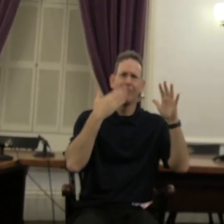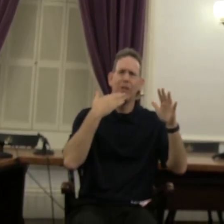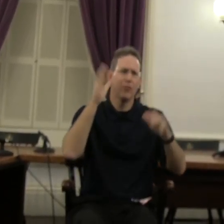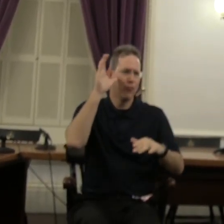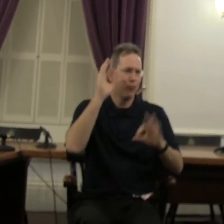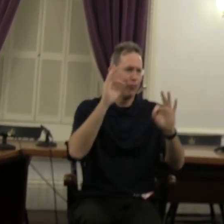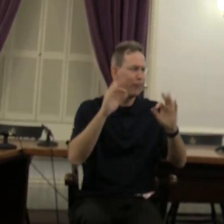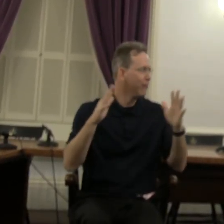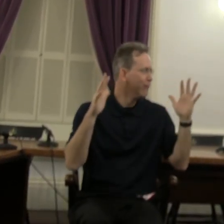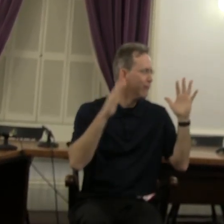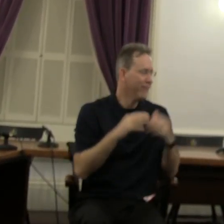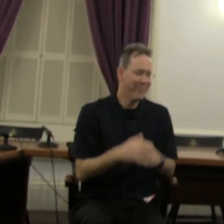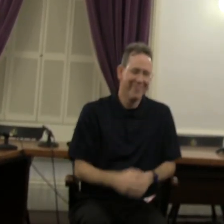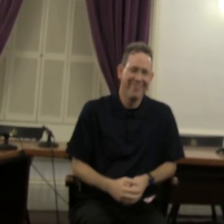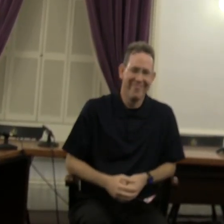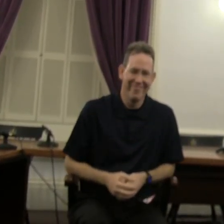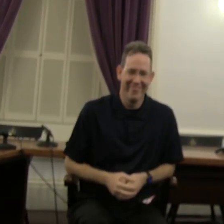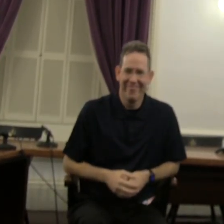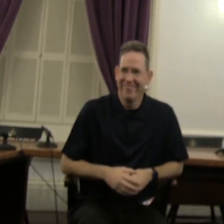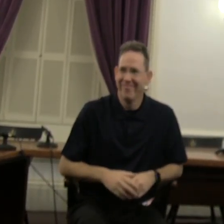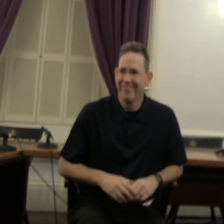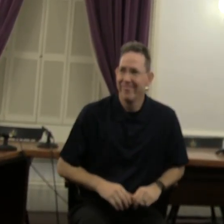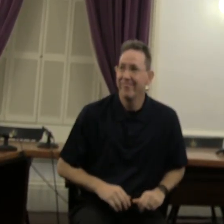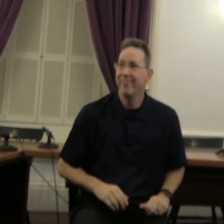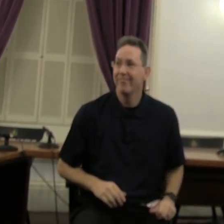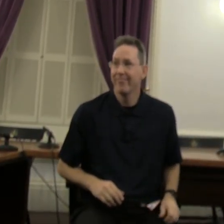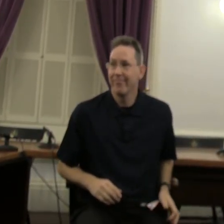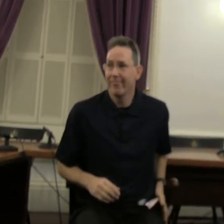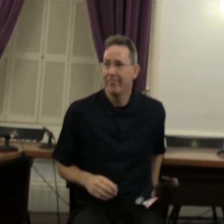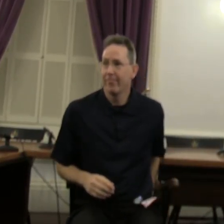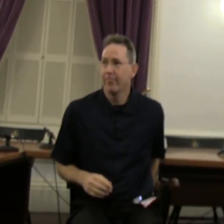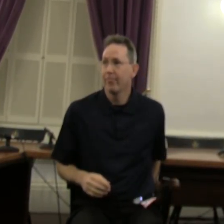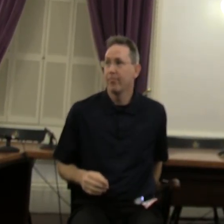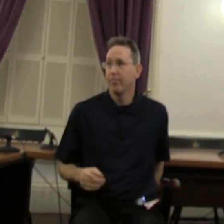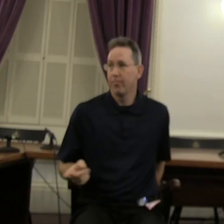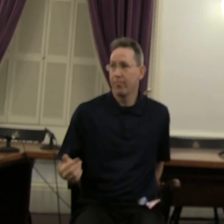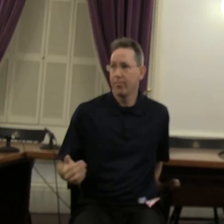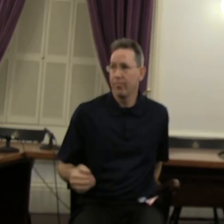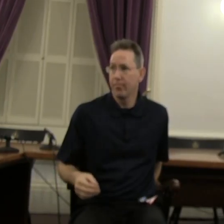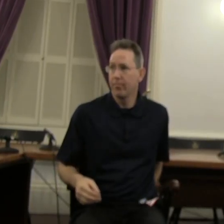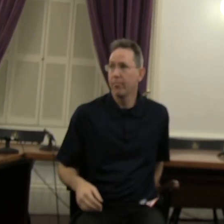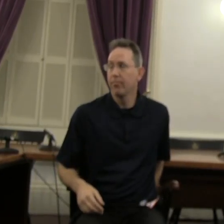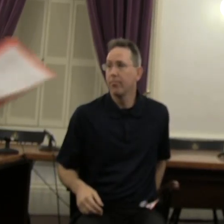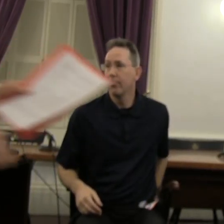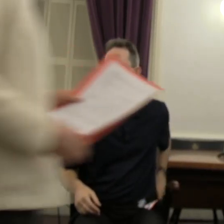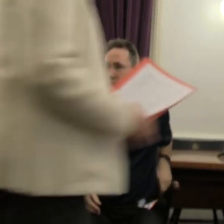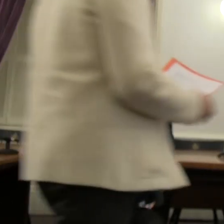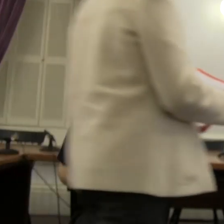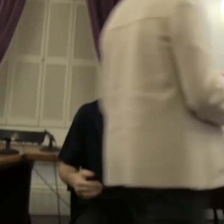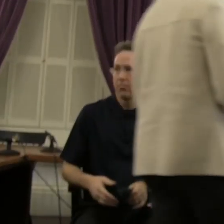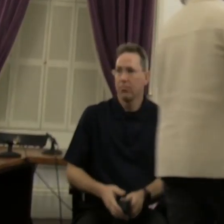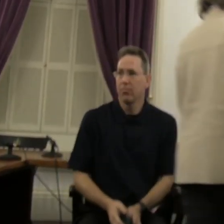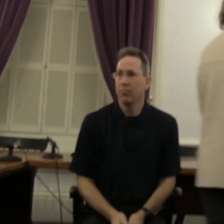who will continue to fight for the rights that you deserve. So thank you for what you're doing here. It does make a difference. Thanks.